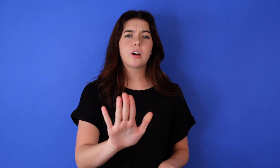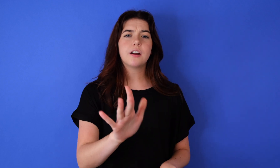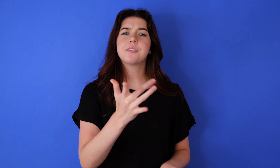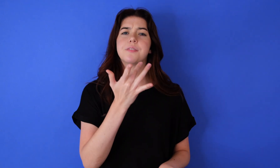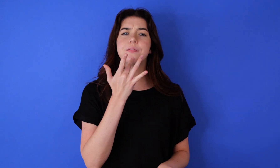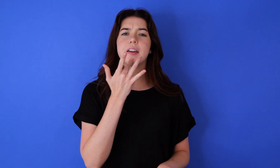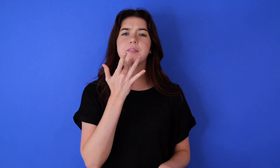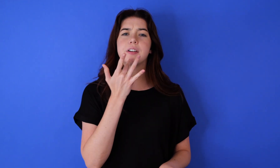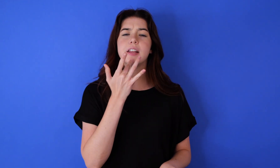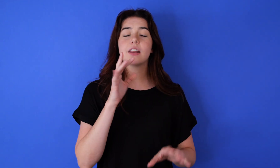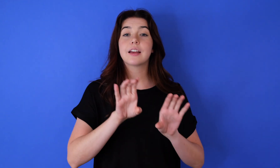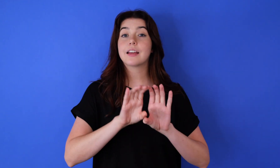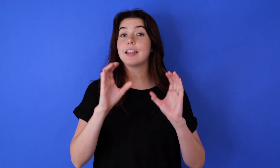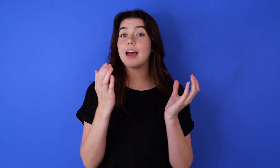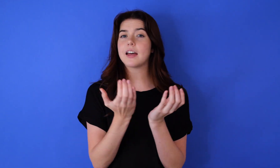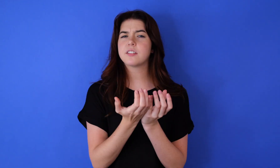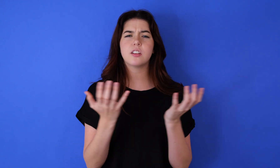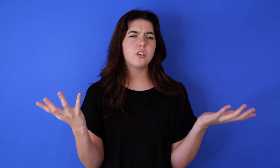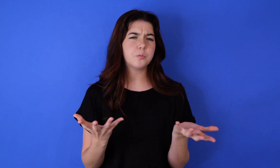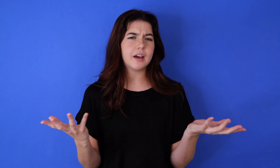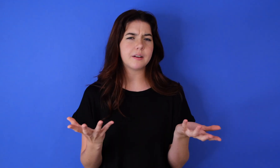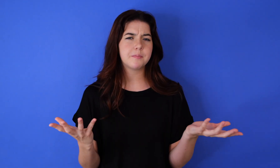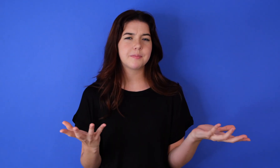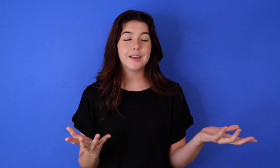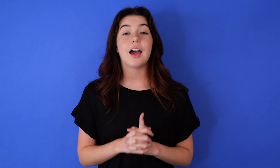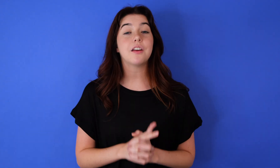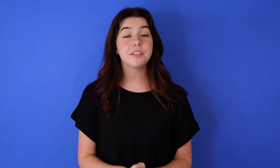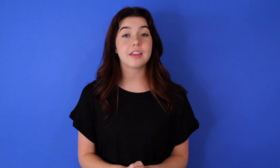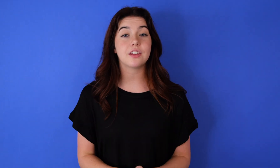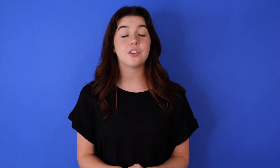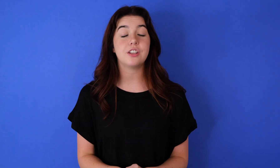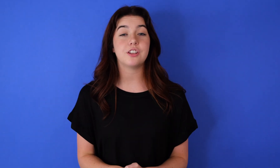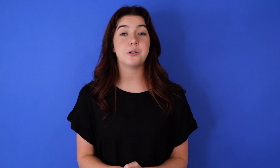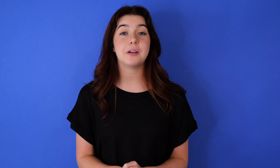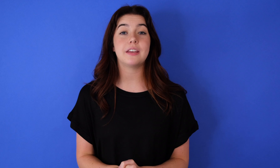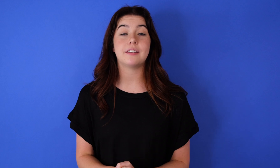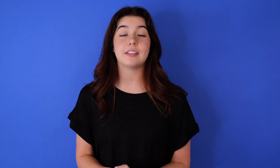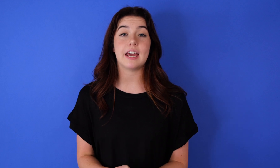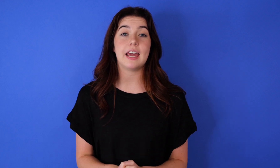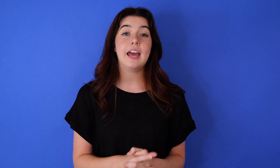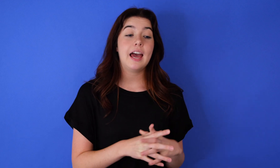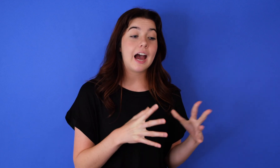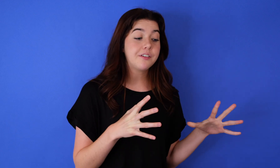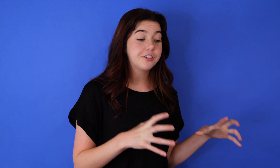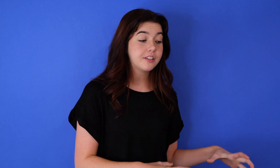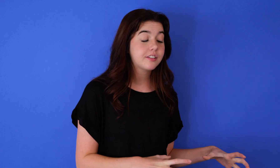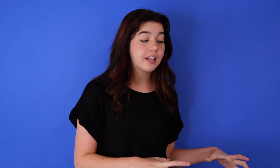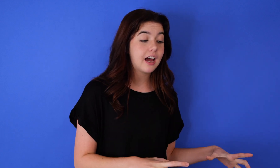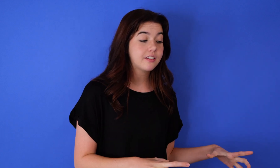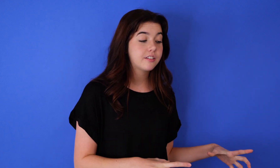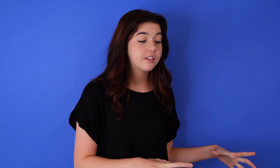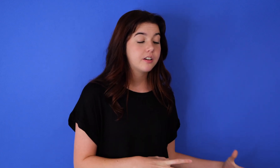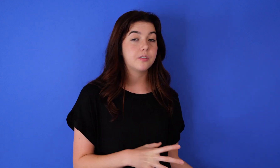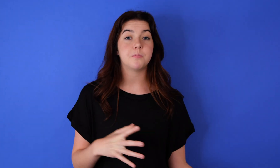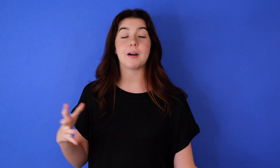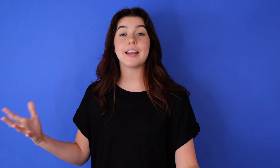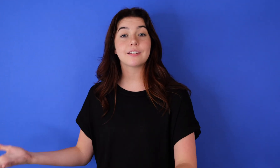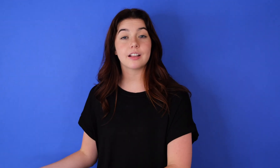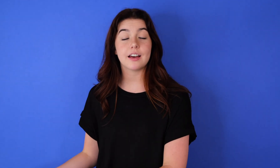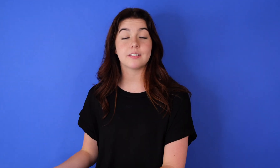your favorite class is what? Another thing you can do is say, after this class, my next class I'm